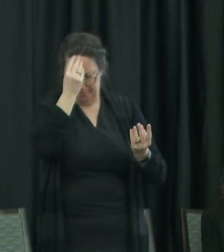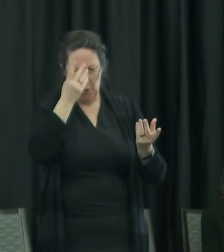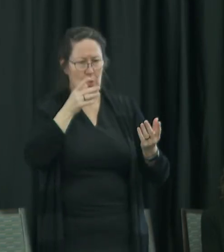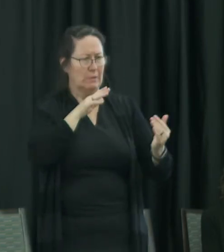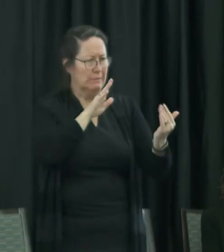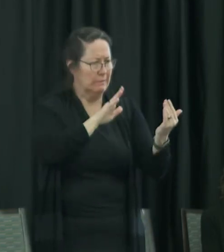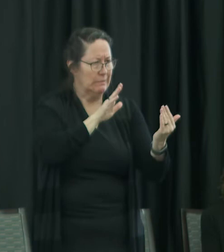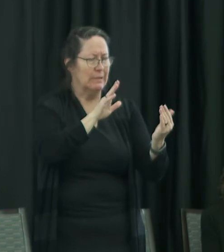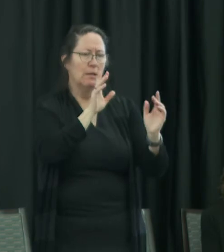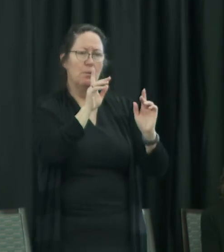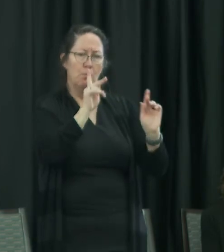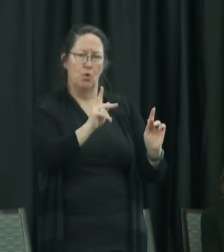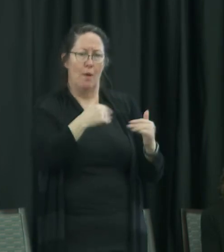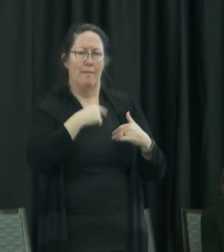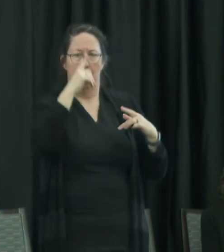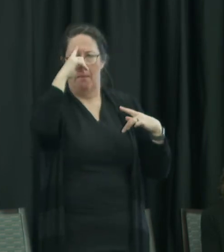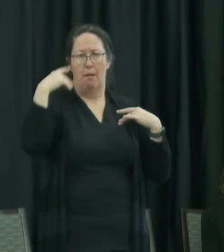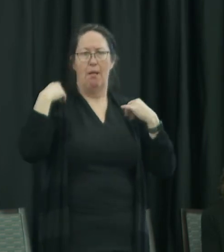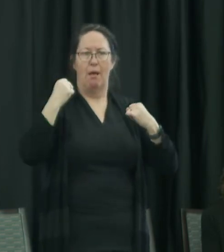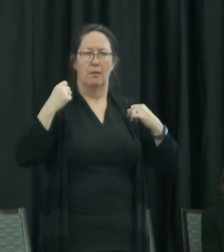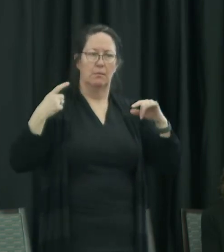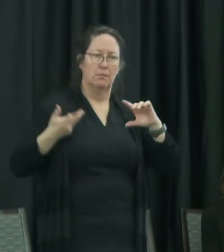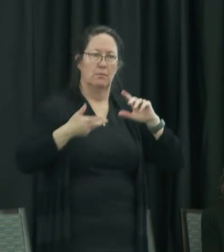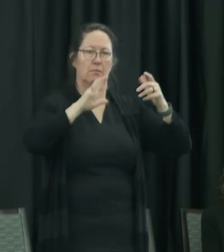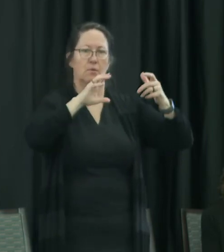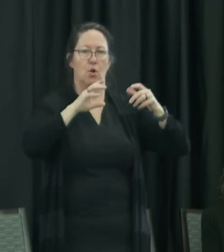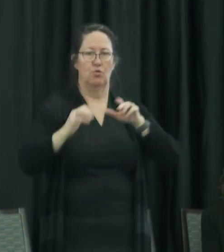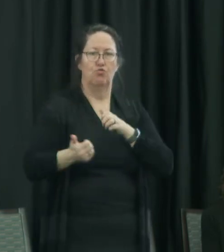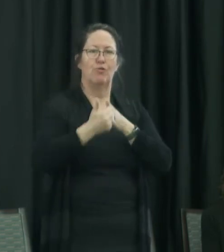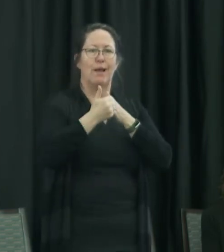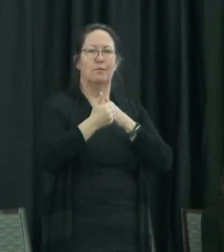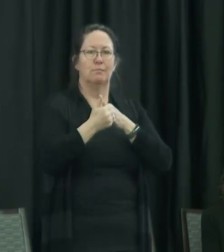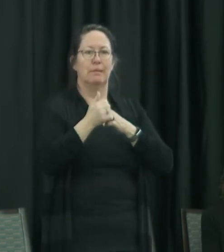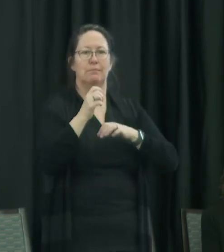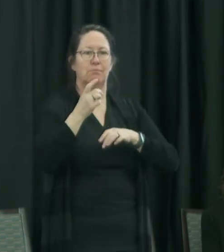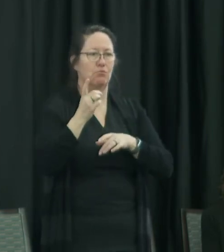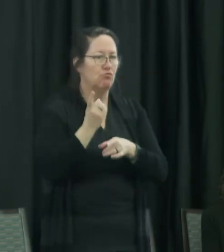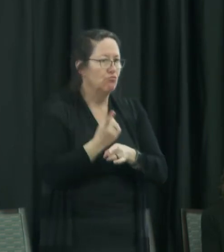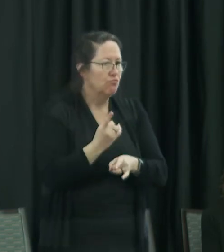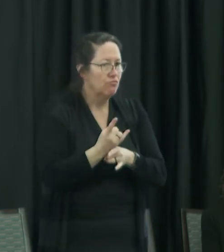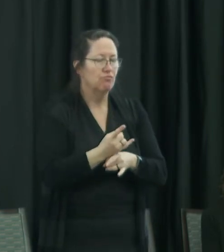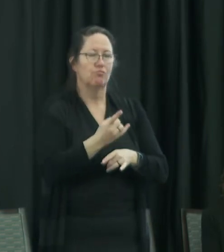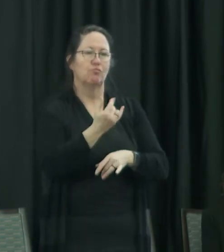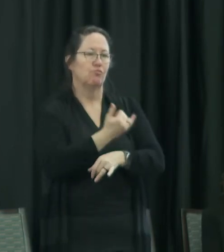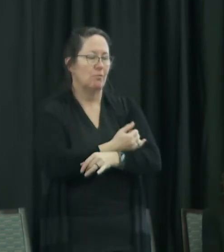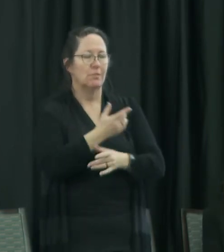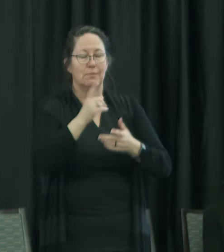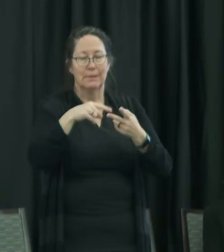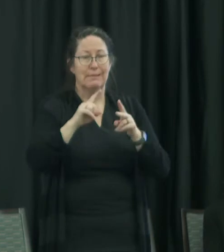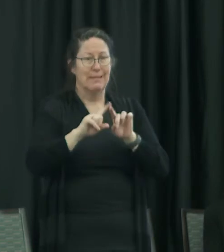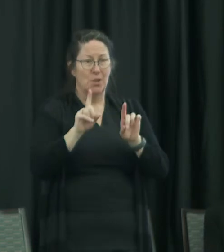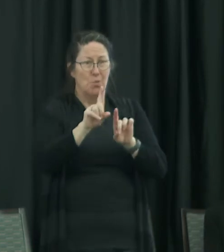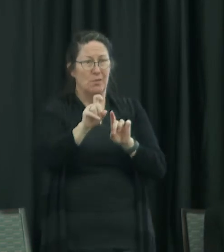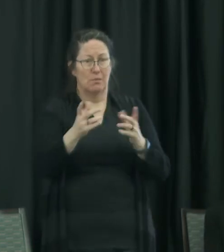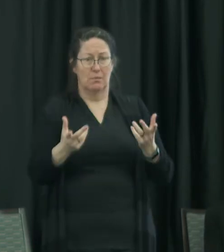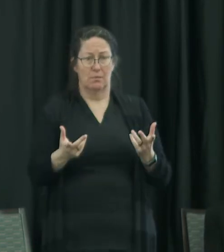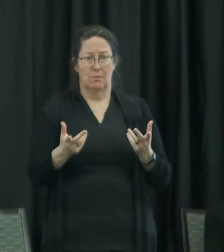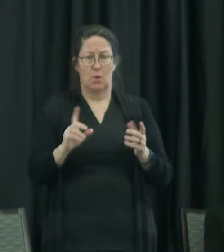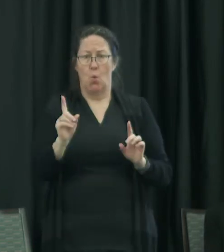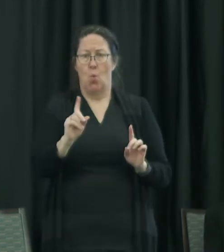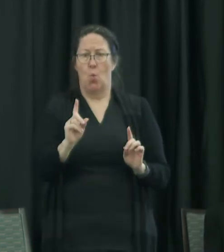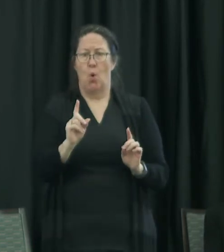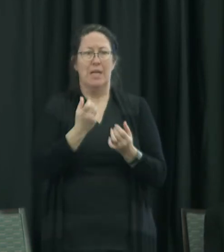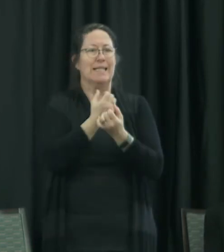with someone who is having a mental health crisis or is challenged by their substance use disorder. And that question is this: where